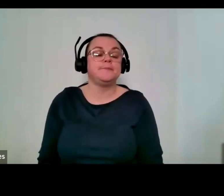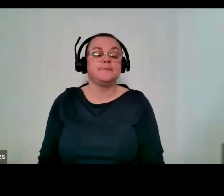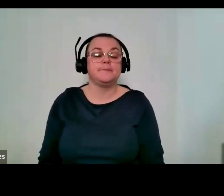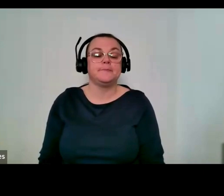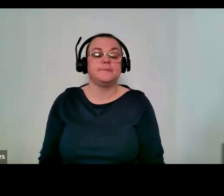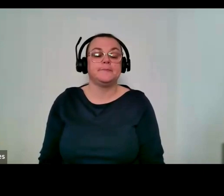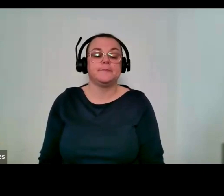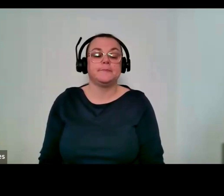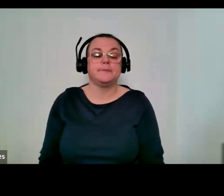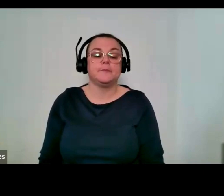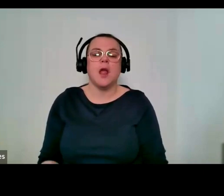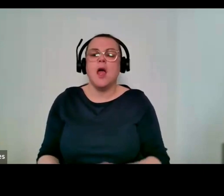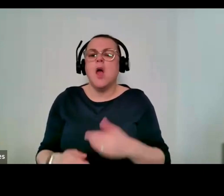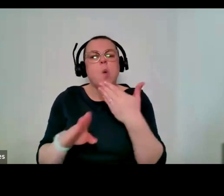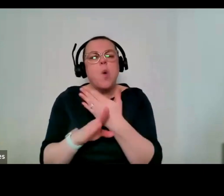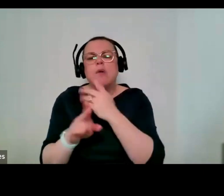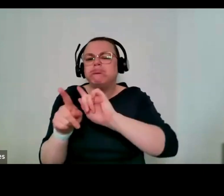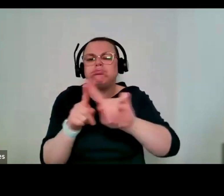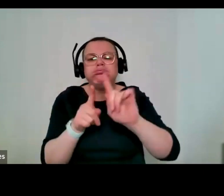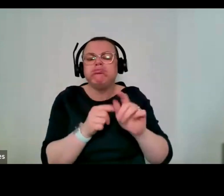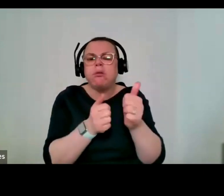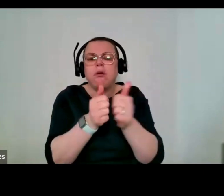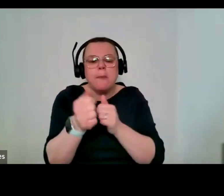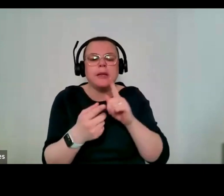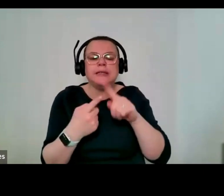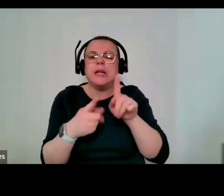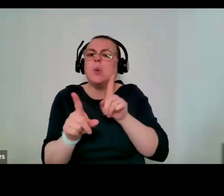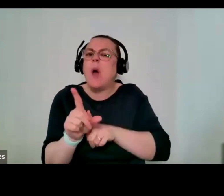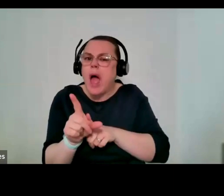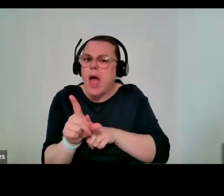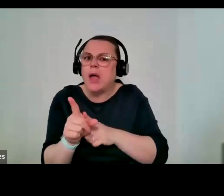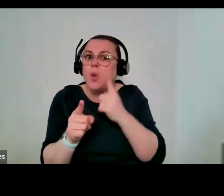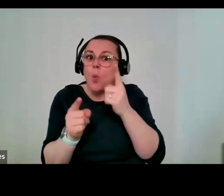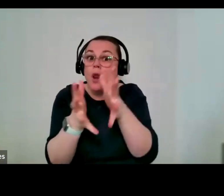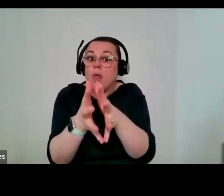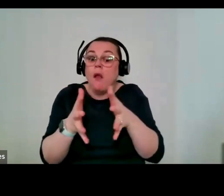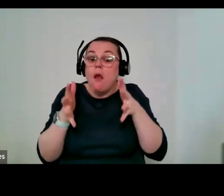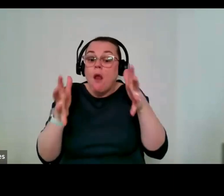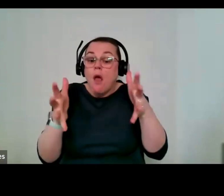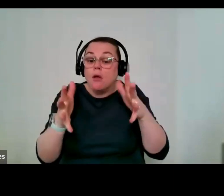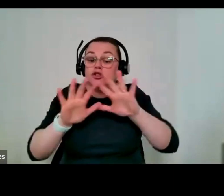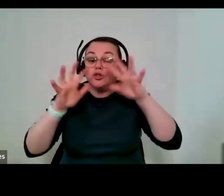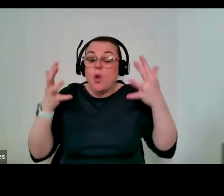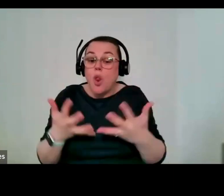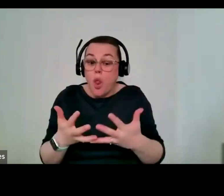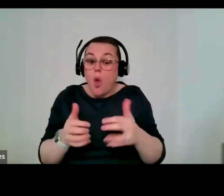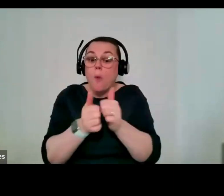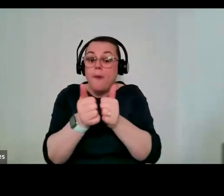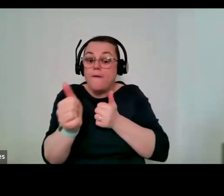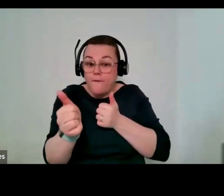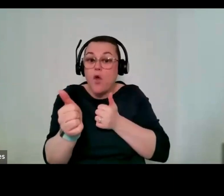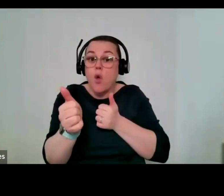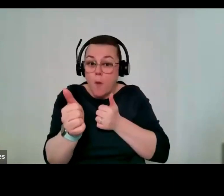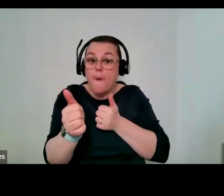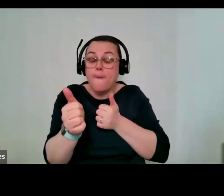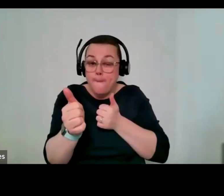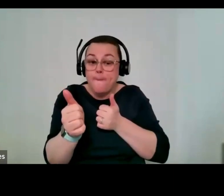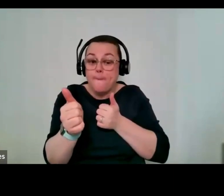various accountancy firms, including EY, which is one of the largest global firms in a senior management